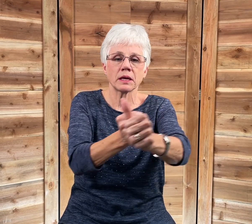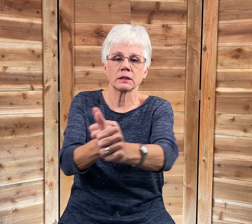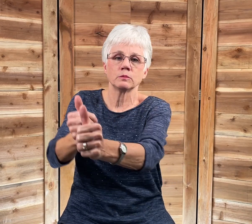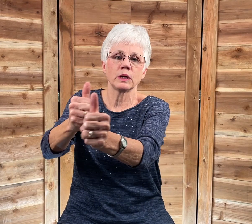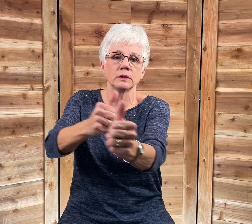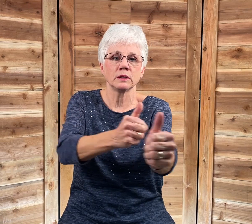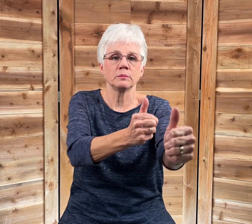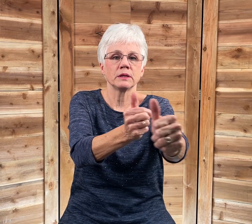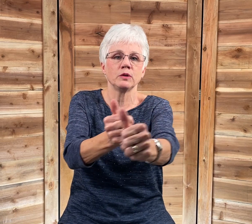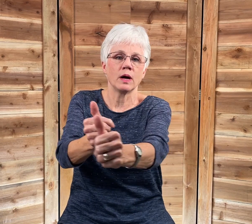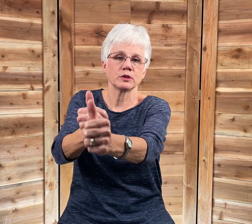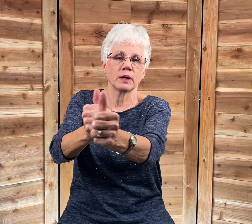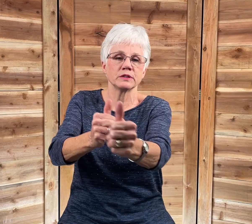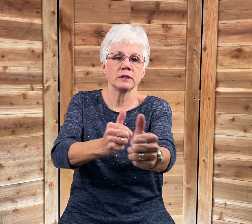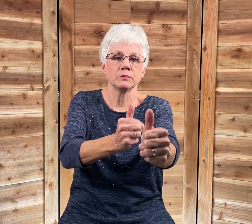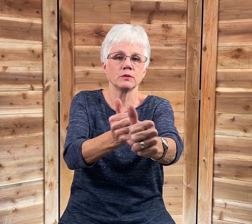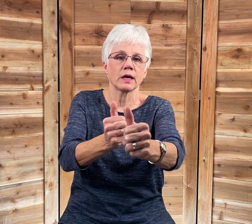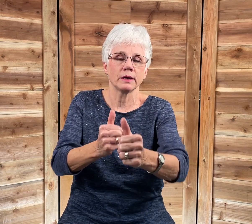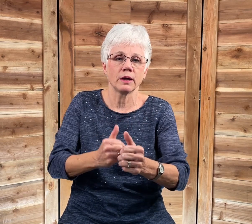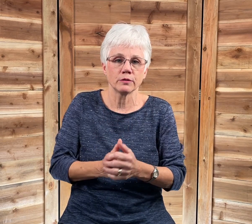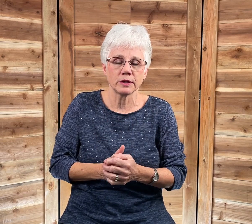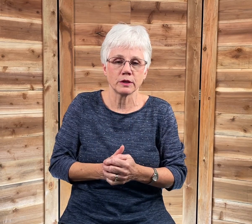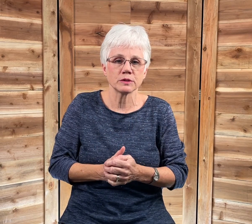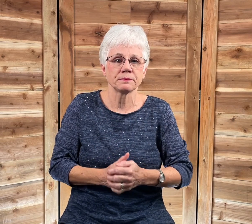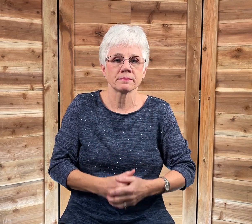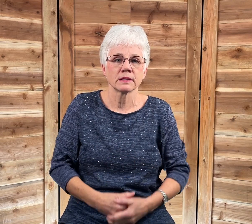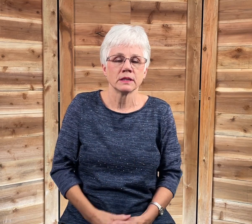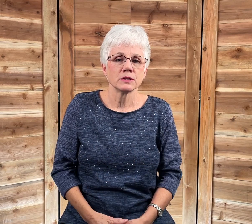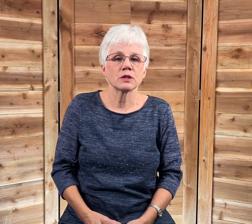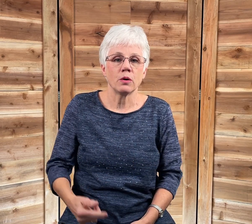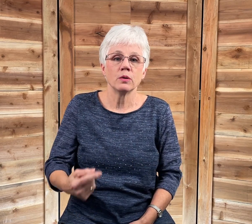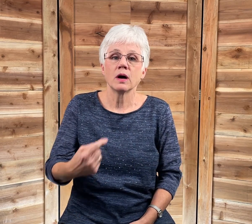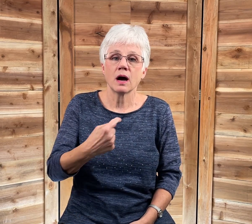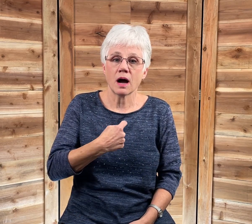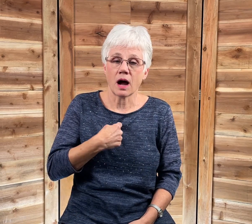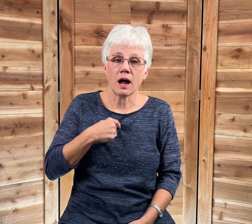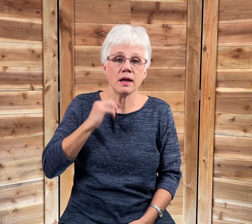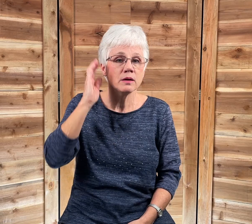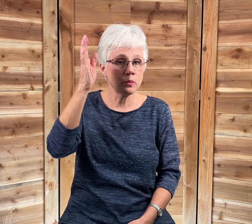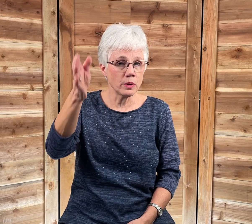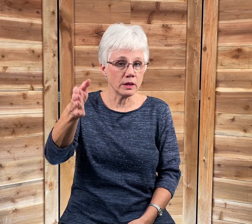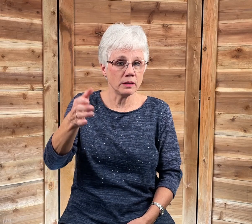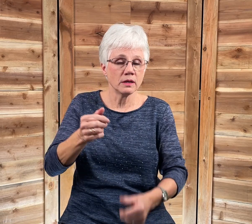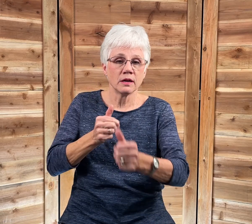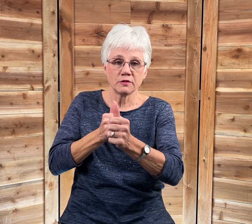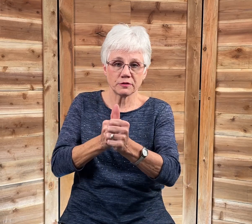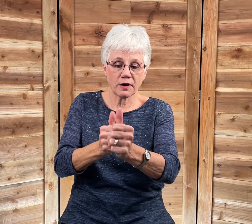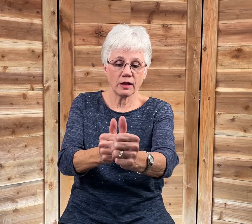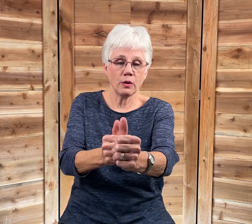can make it wiggle a little bit if you want to. I've seen them do that on other videos. So I